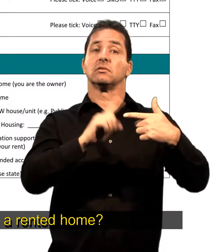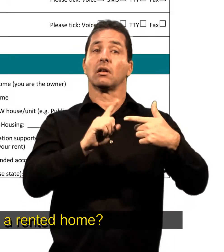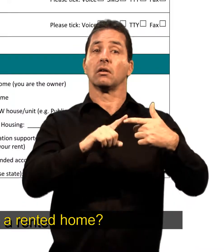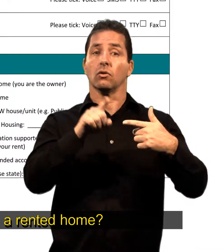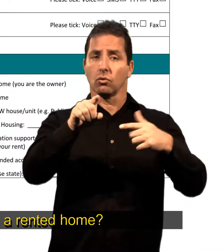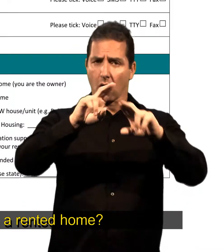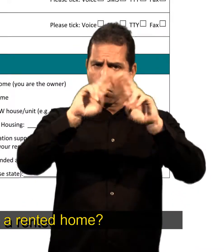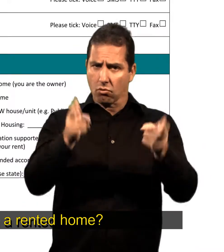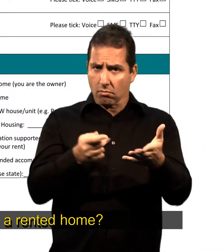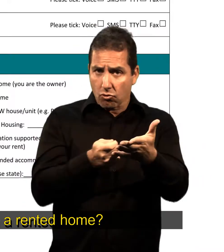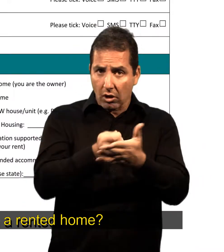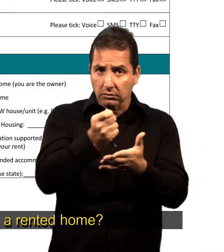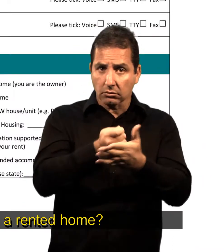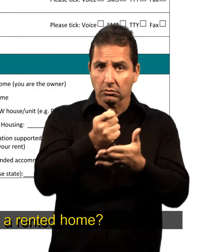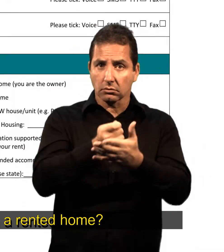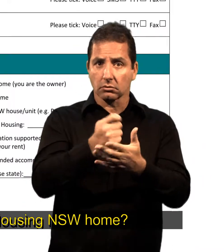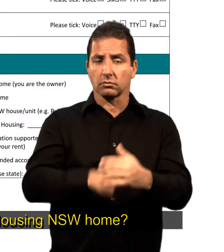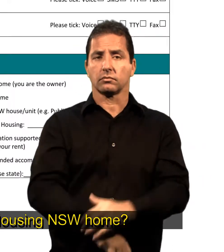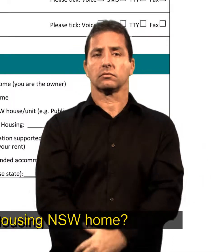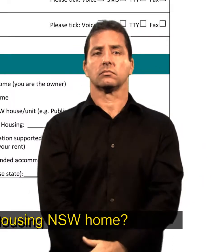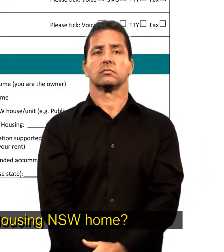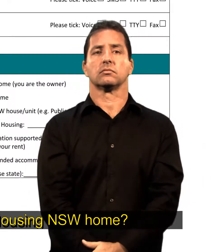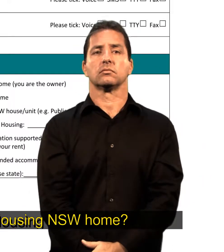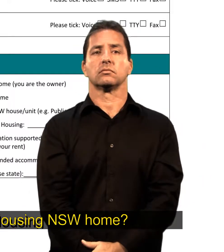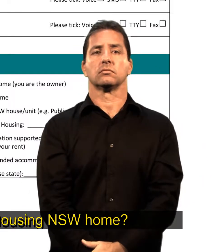Do you live in a rented home?